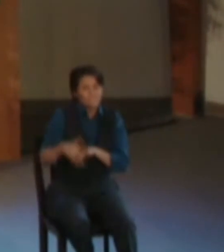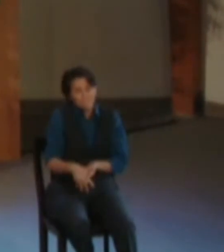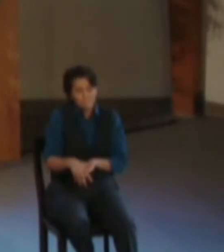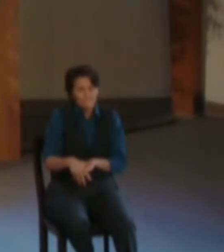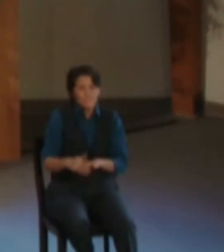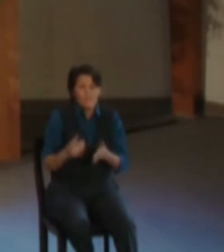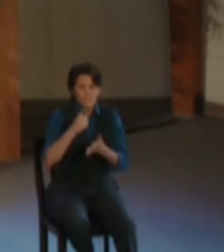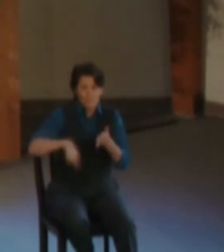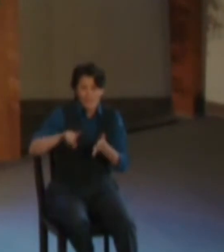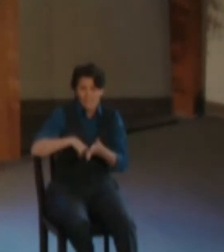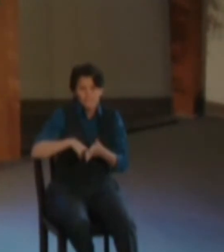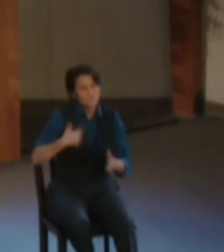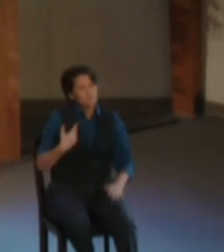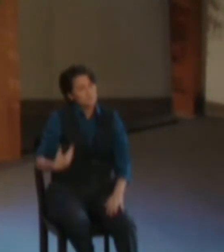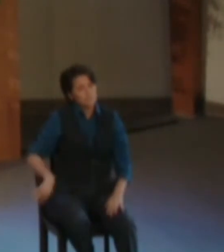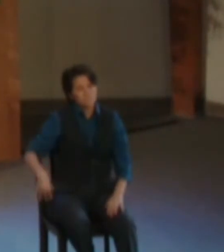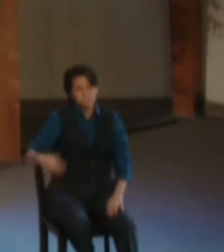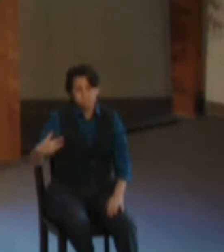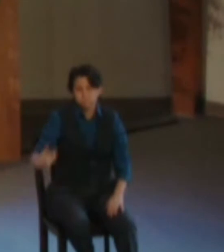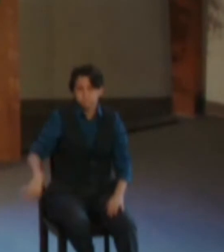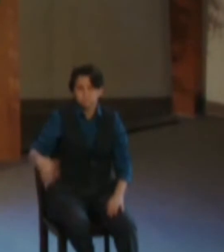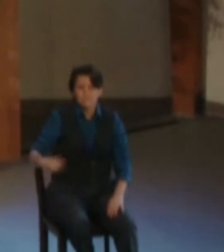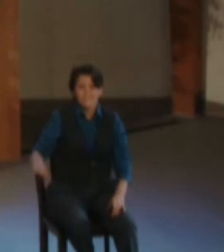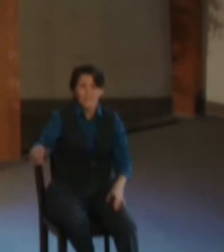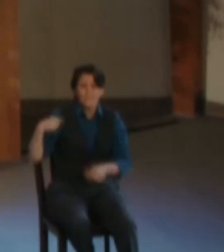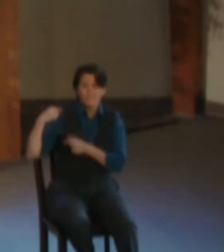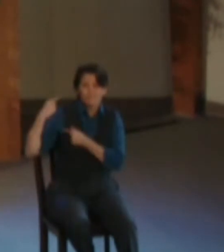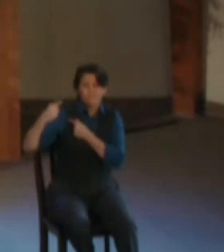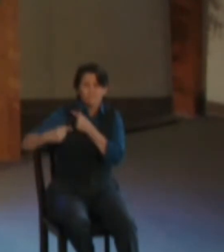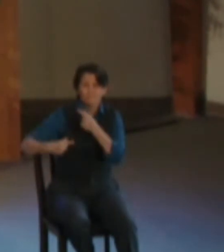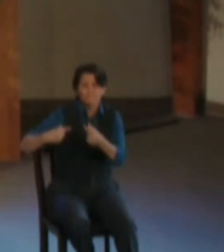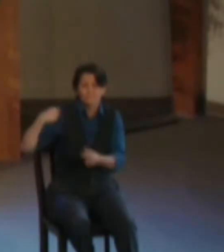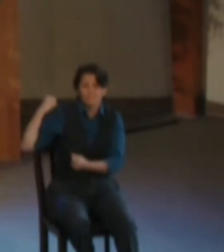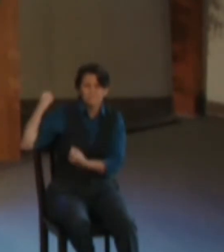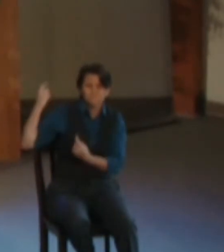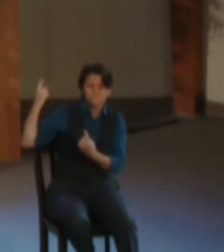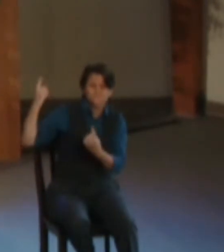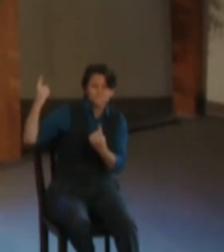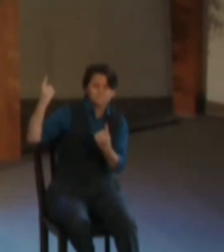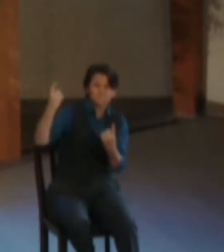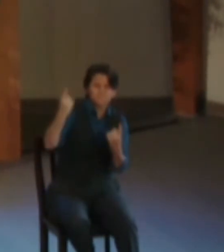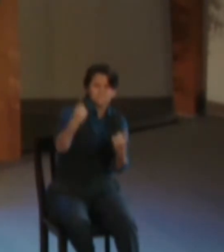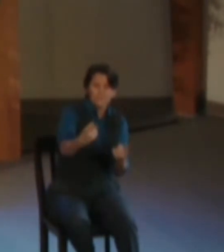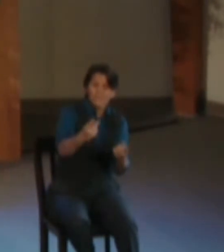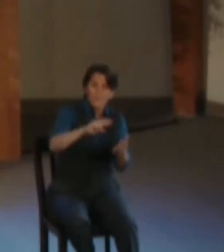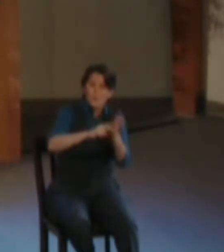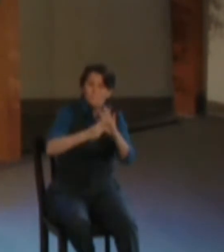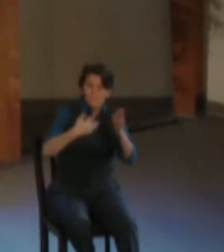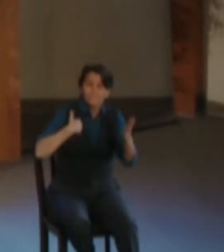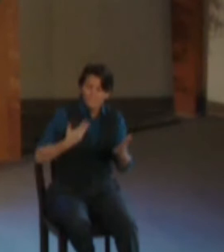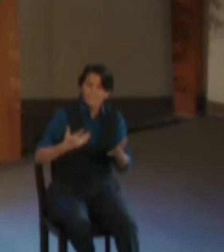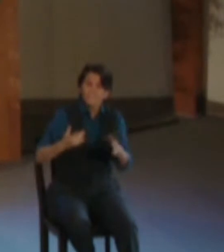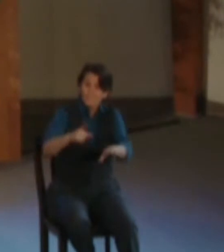are multi-generational. And you know what? That means it's going to take a long time to work that through. But we can work